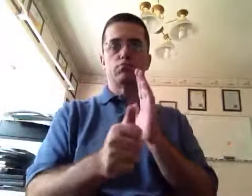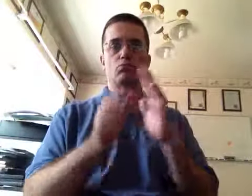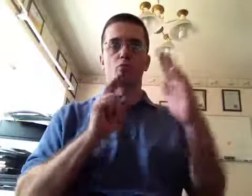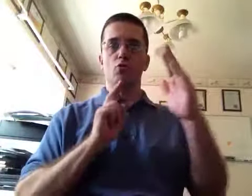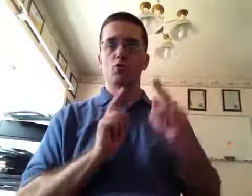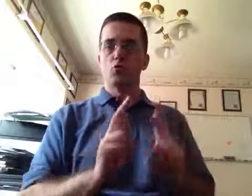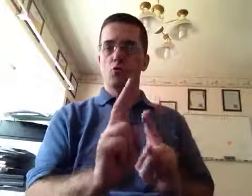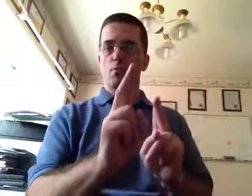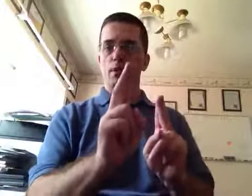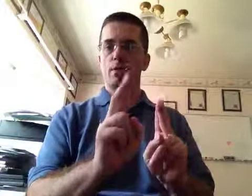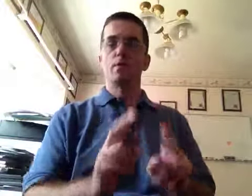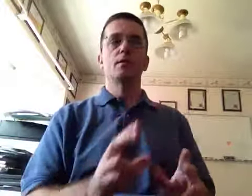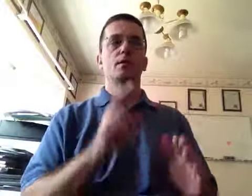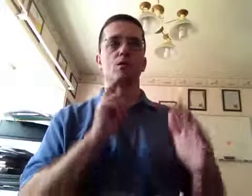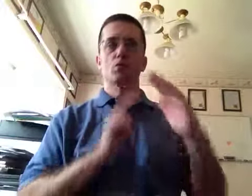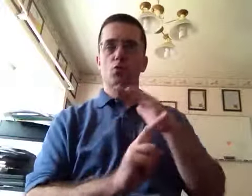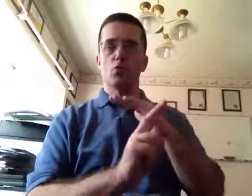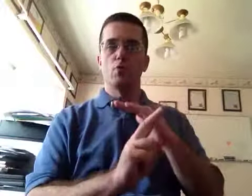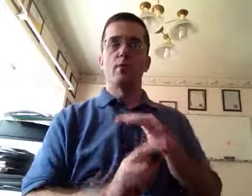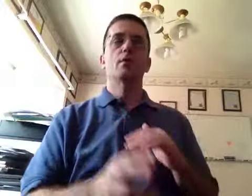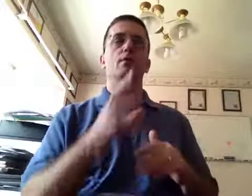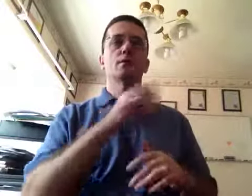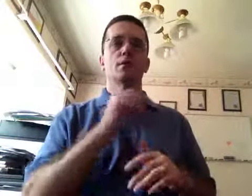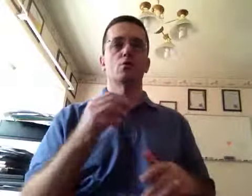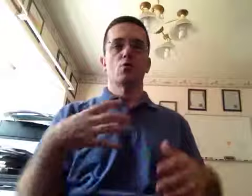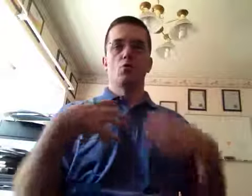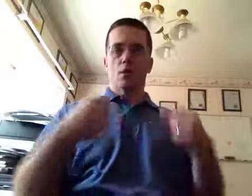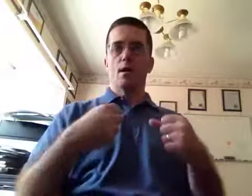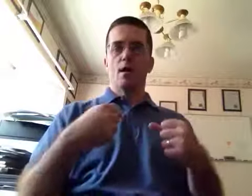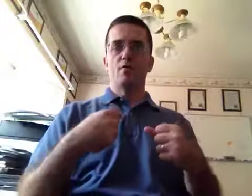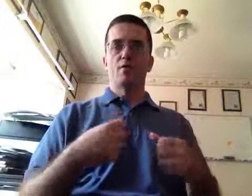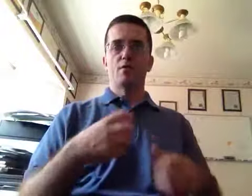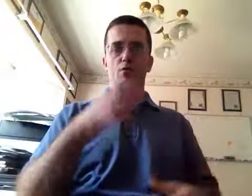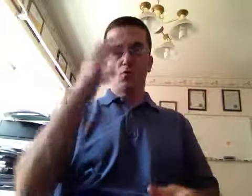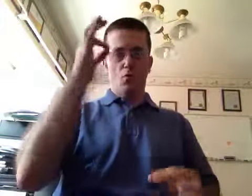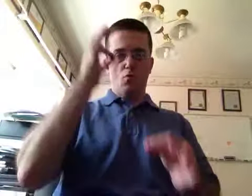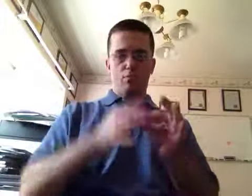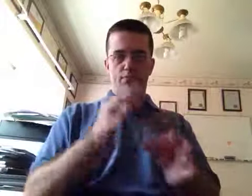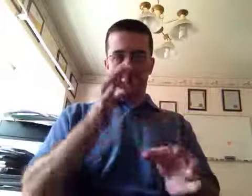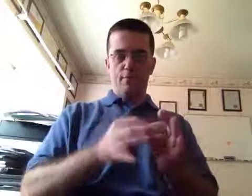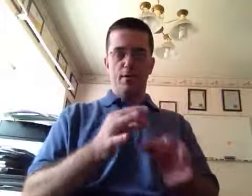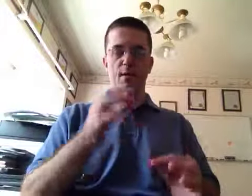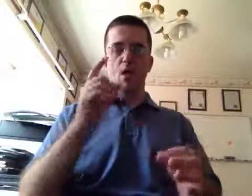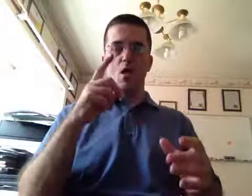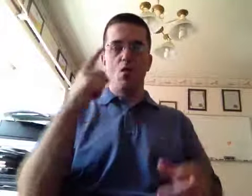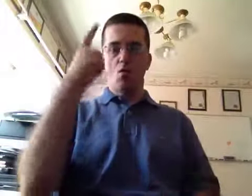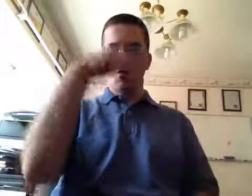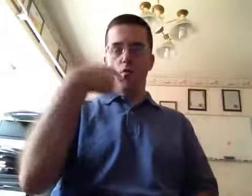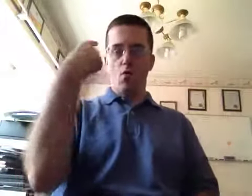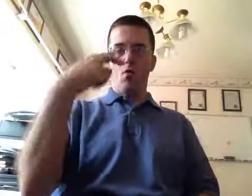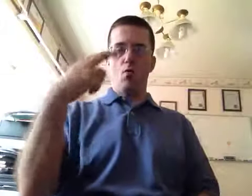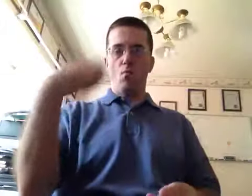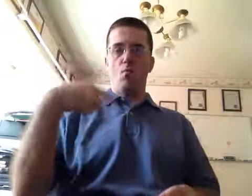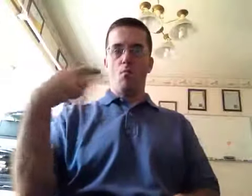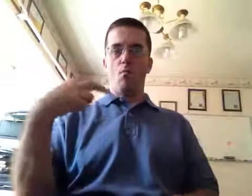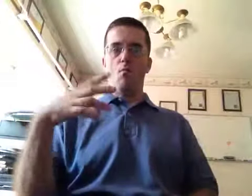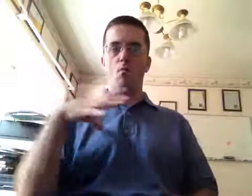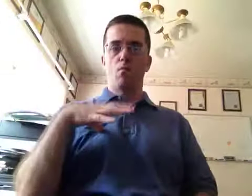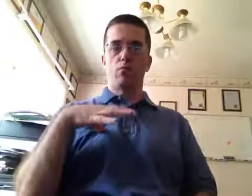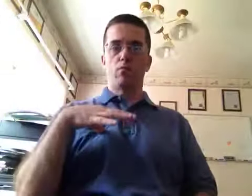your attitude, your confidence, your competence, your appearance, everything about you screams